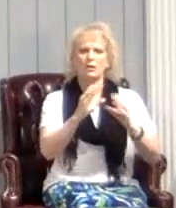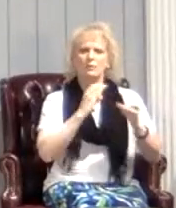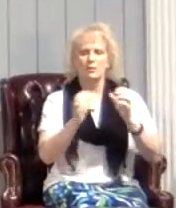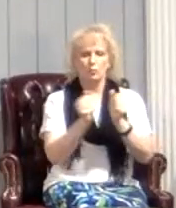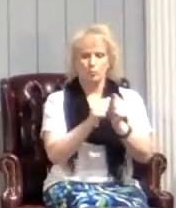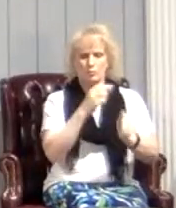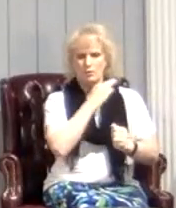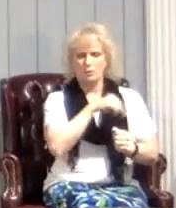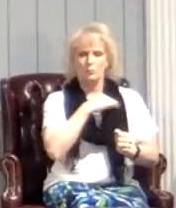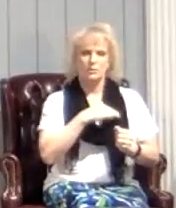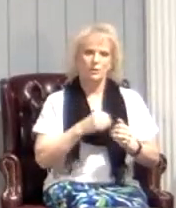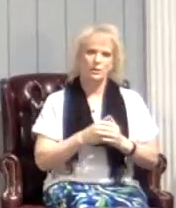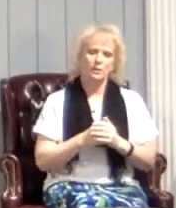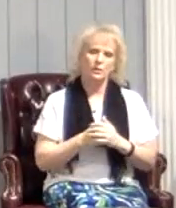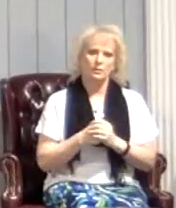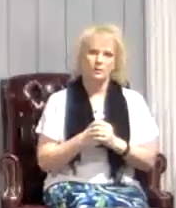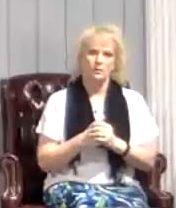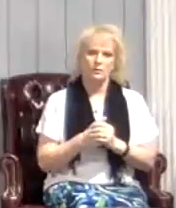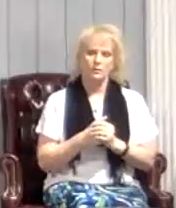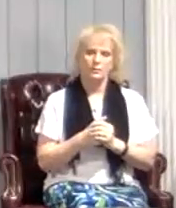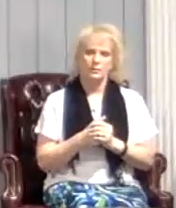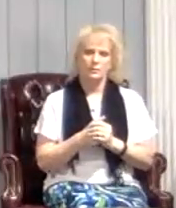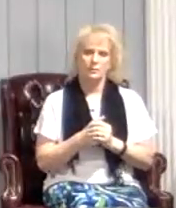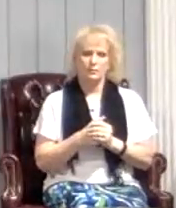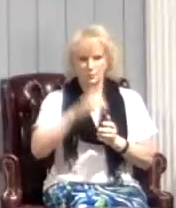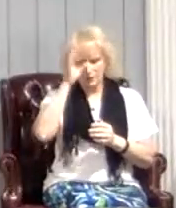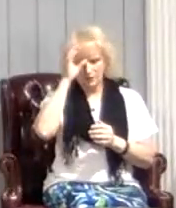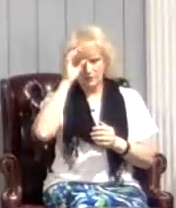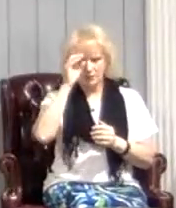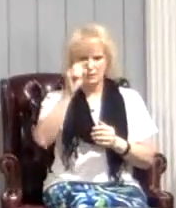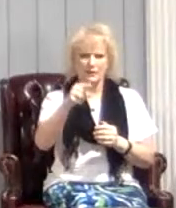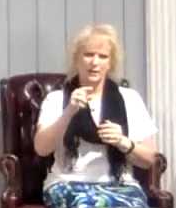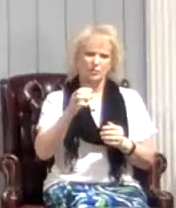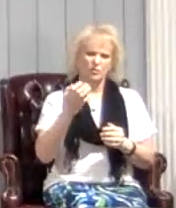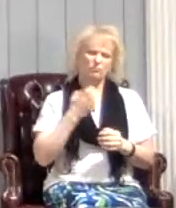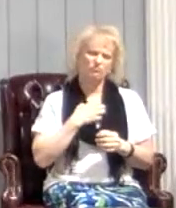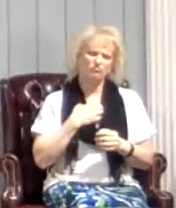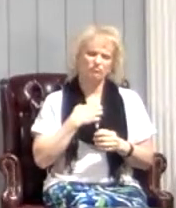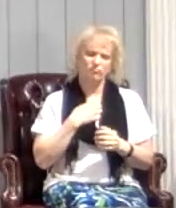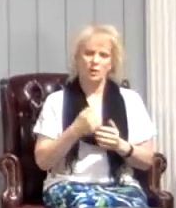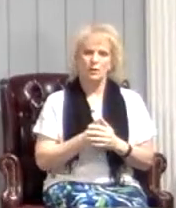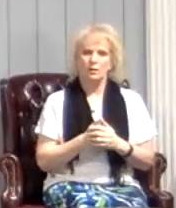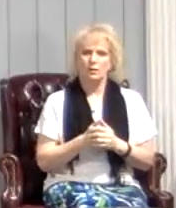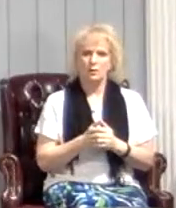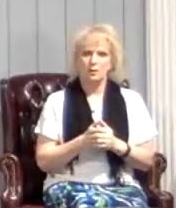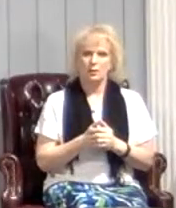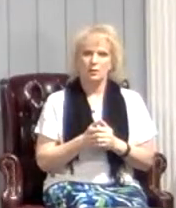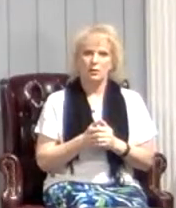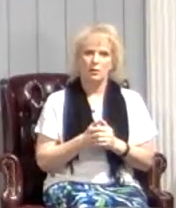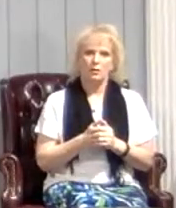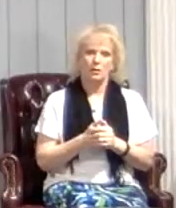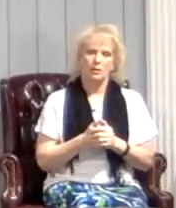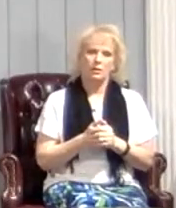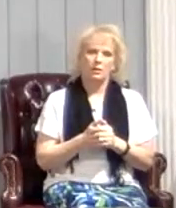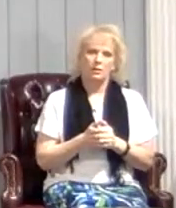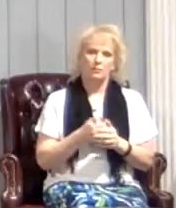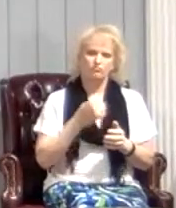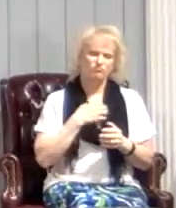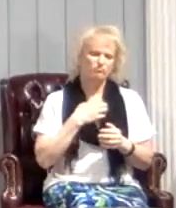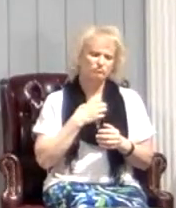missionary, and this missionary was complaining. There's no other way to say it. He was just